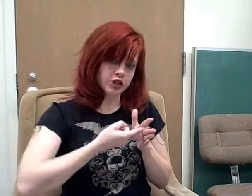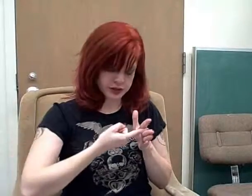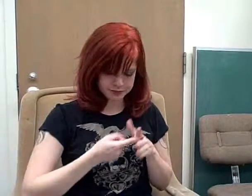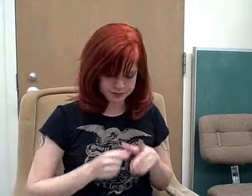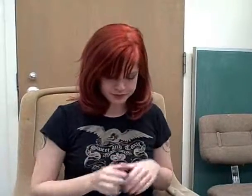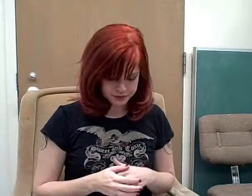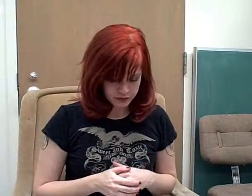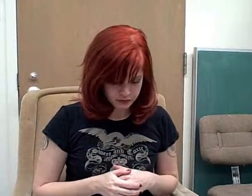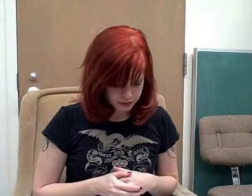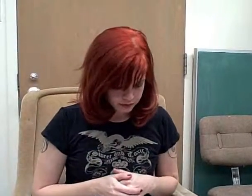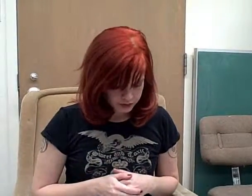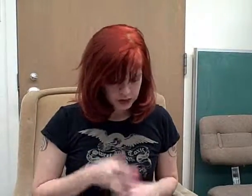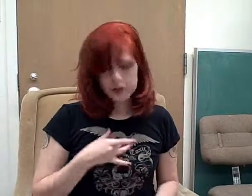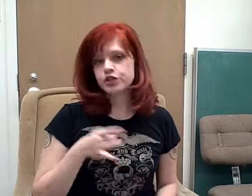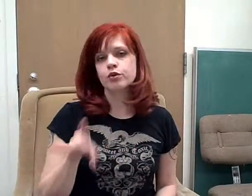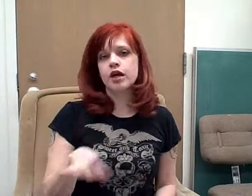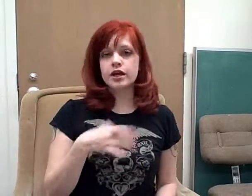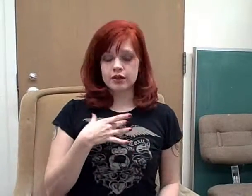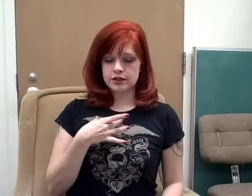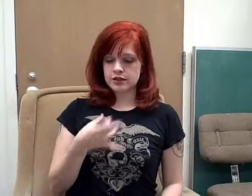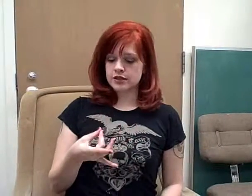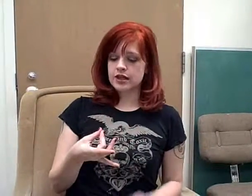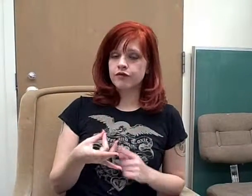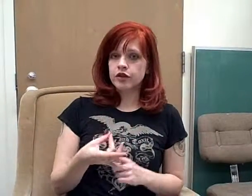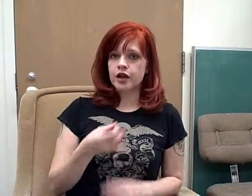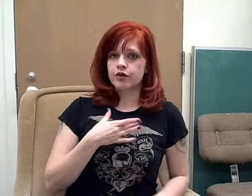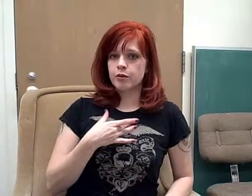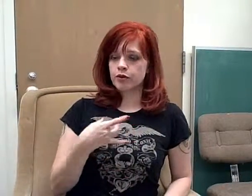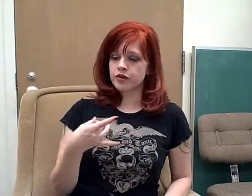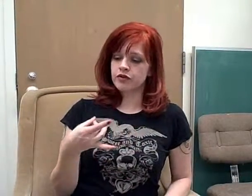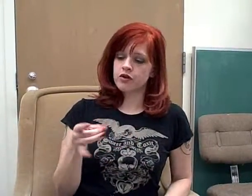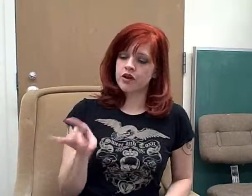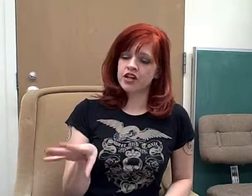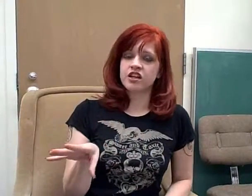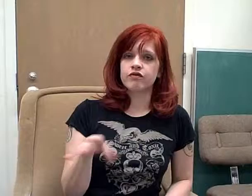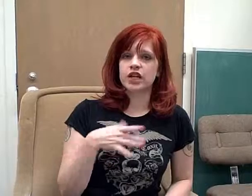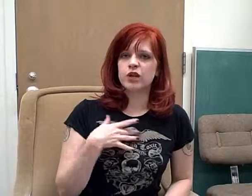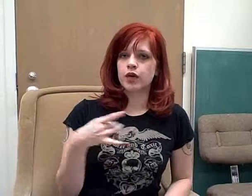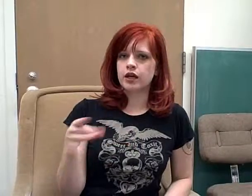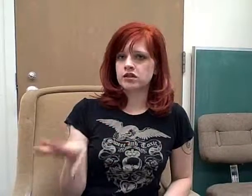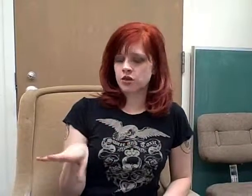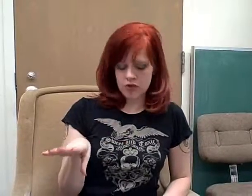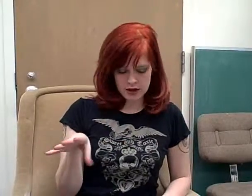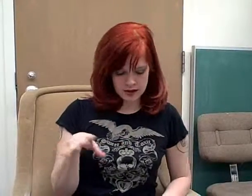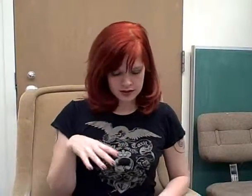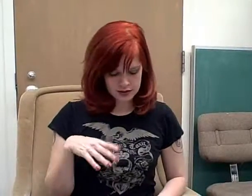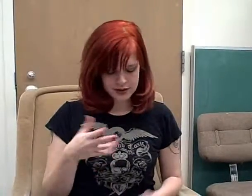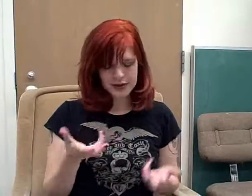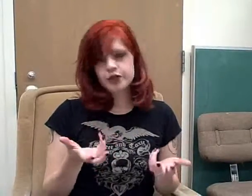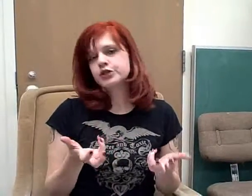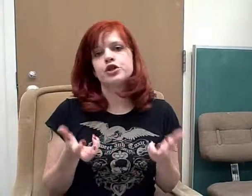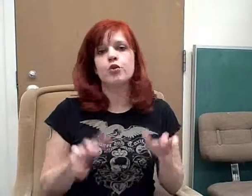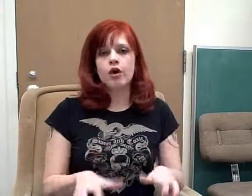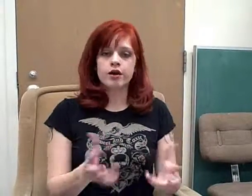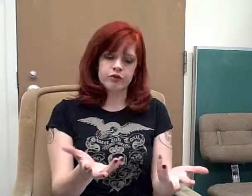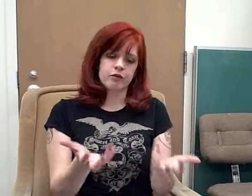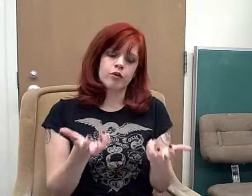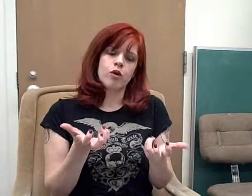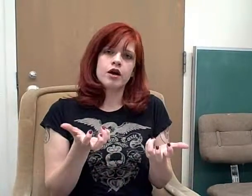Start. Don't like, this is the sign for like, remember, but if you don't like it, you flick it away. Don't like. Don't want, remember want,